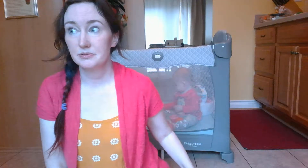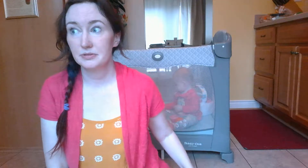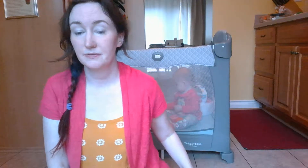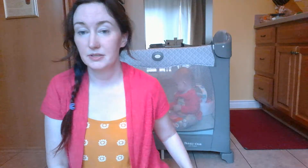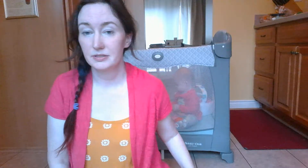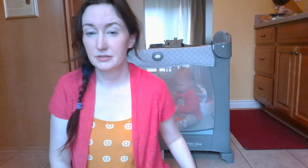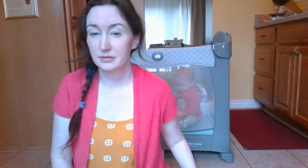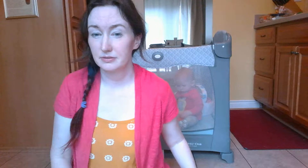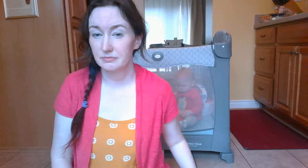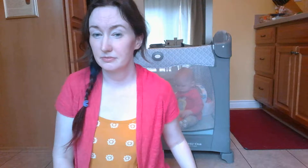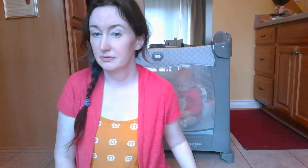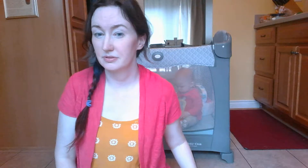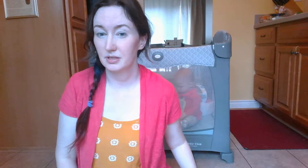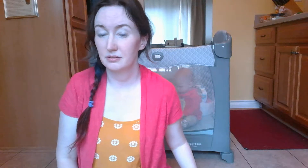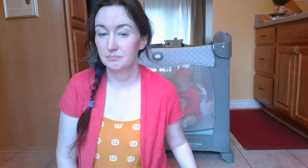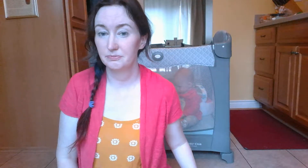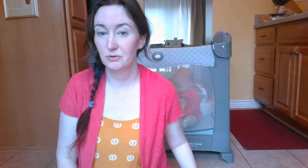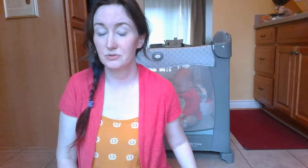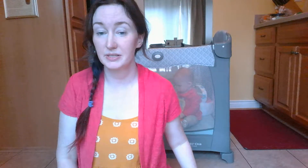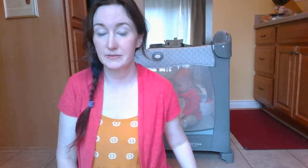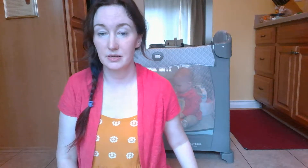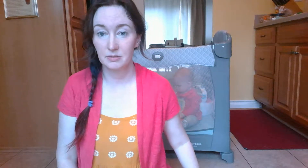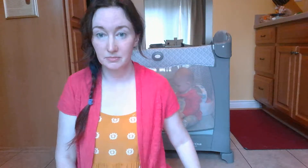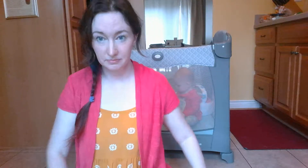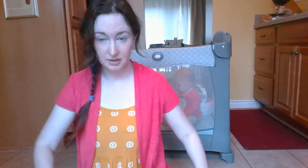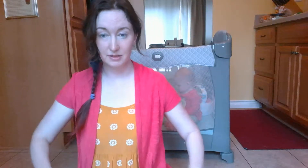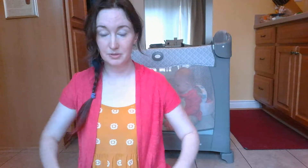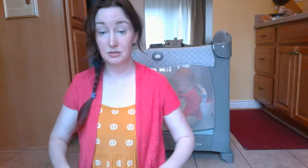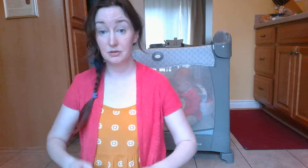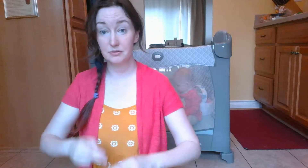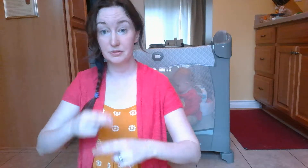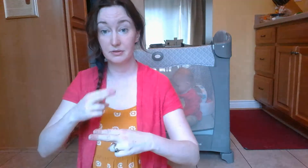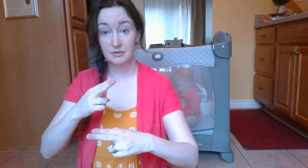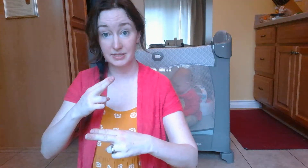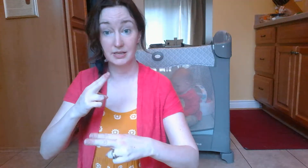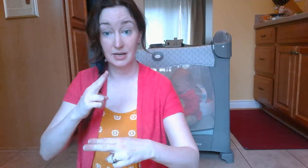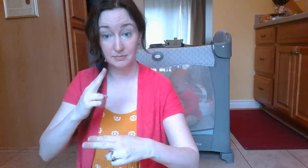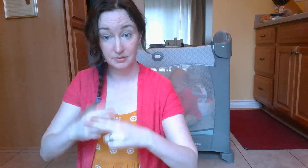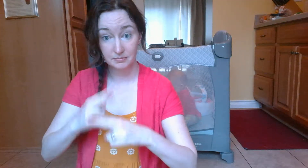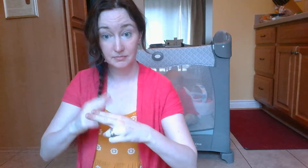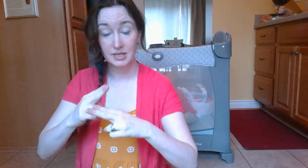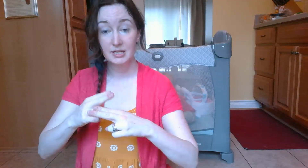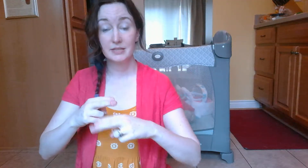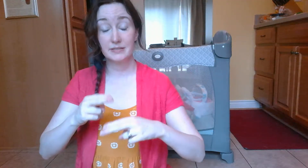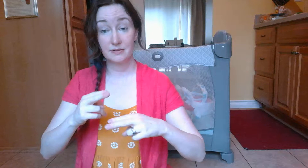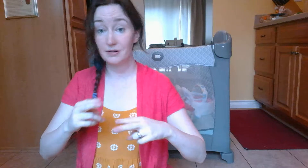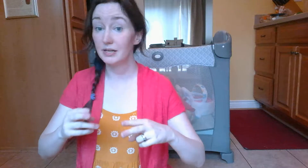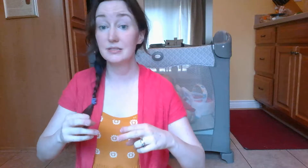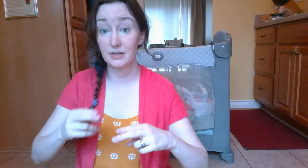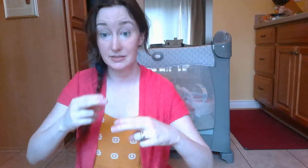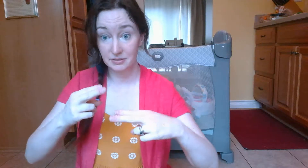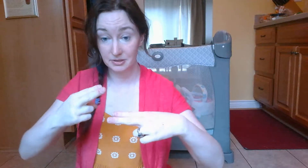Most of the folks learning sign in my family know the sign name. The sign for egg is very similar.